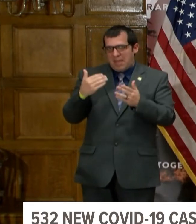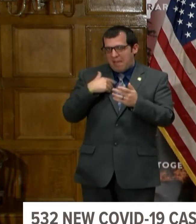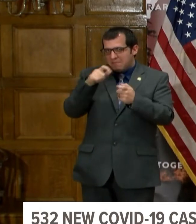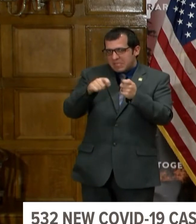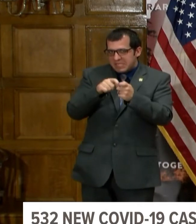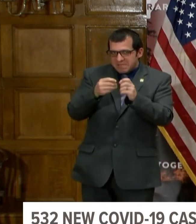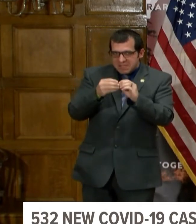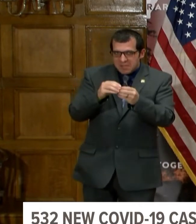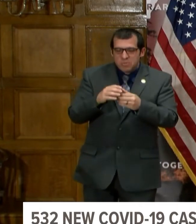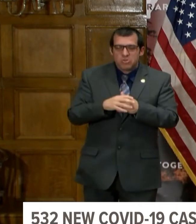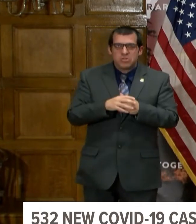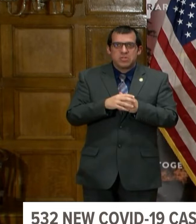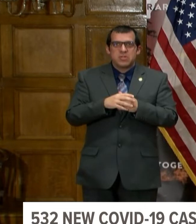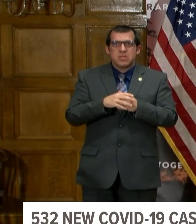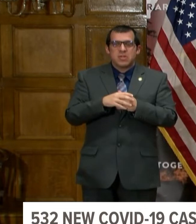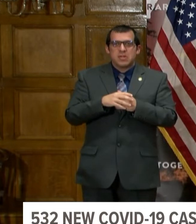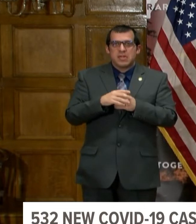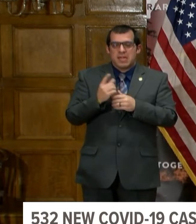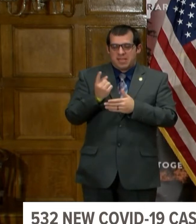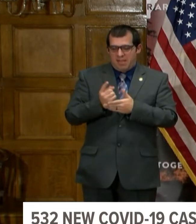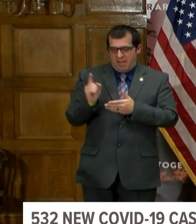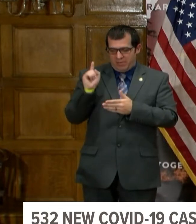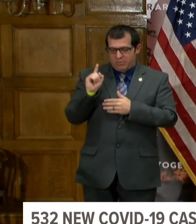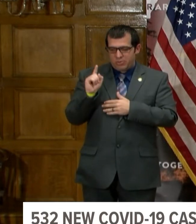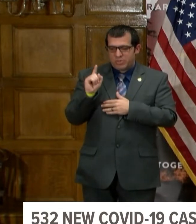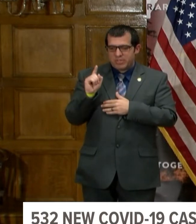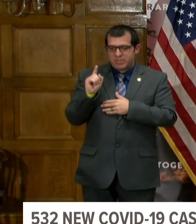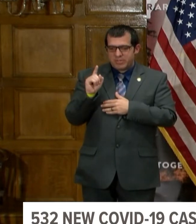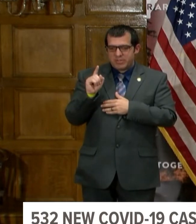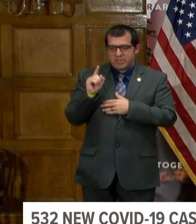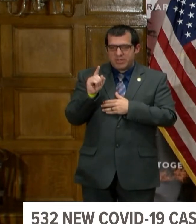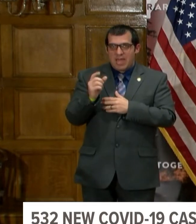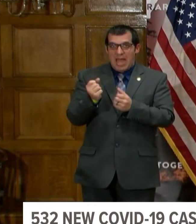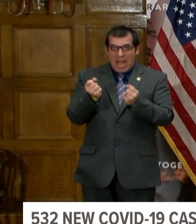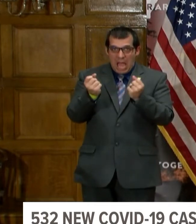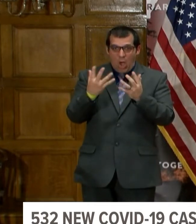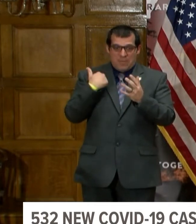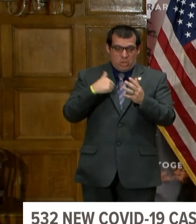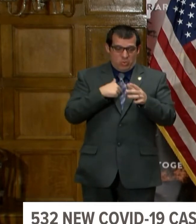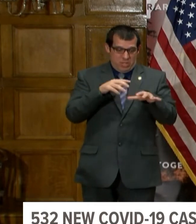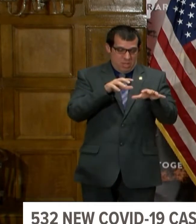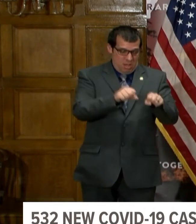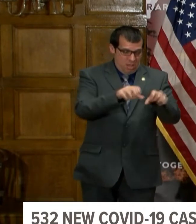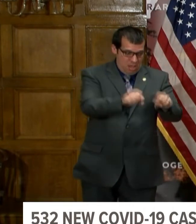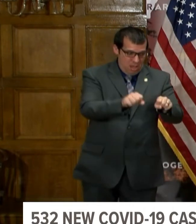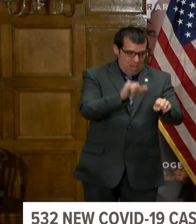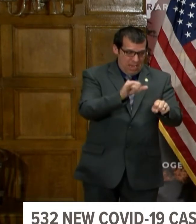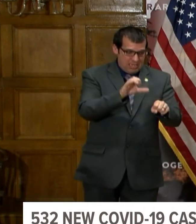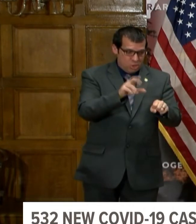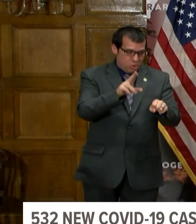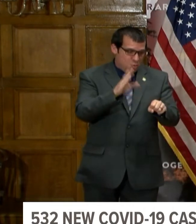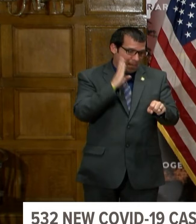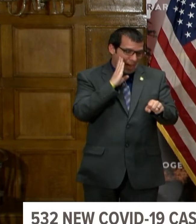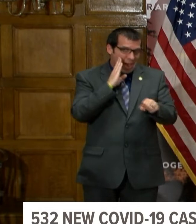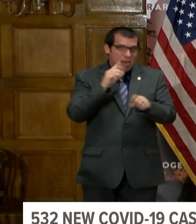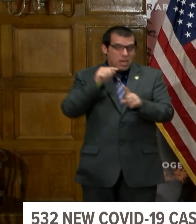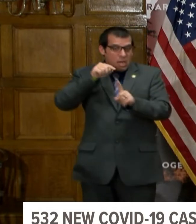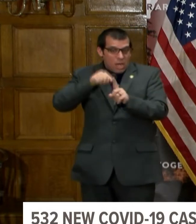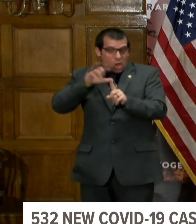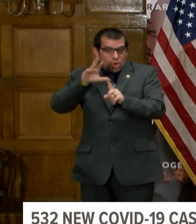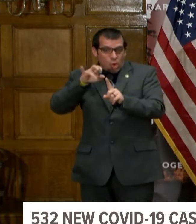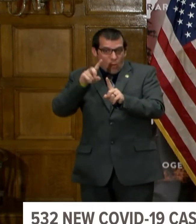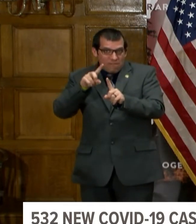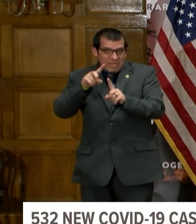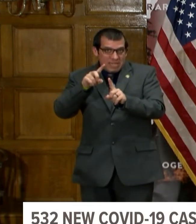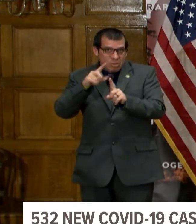numbers there, but last week the utilization of ICU beds by COVID patients had